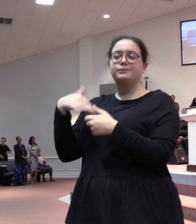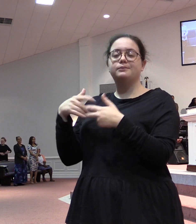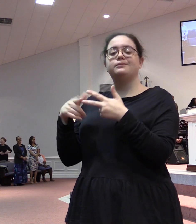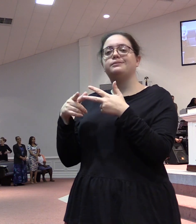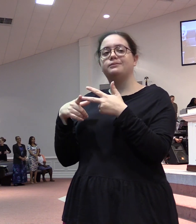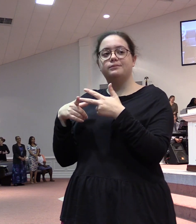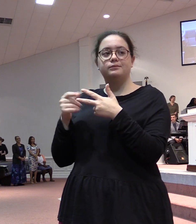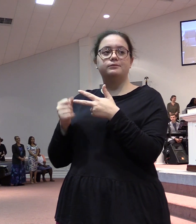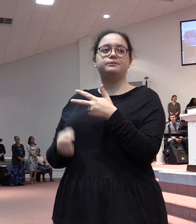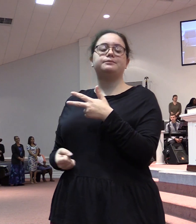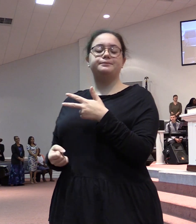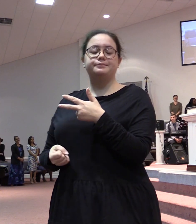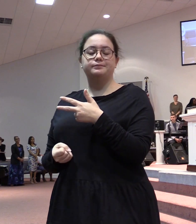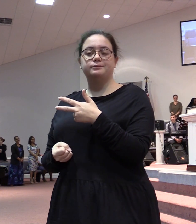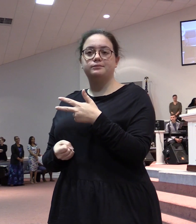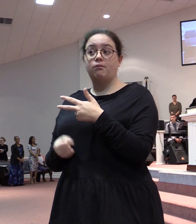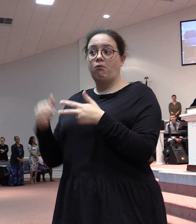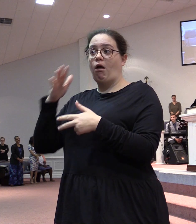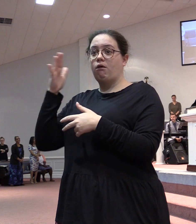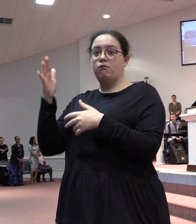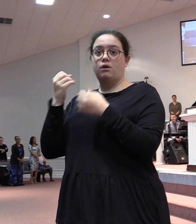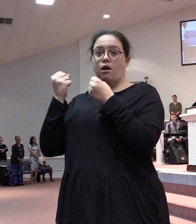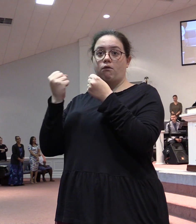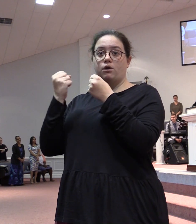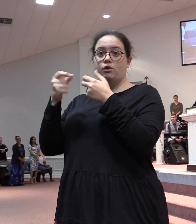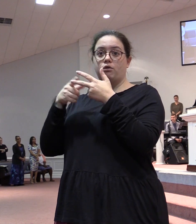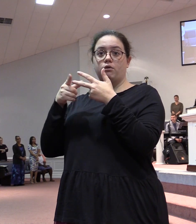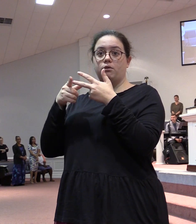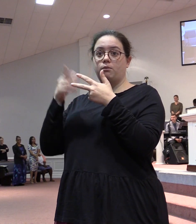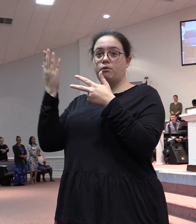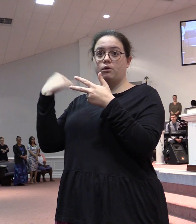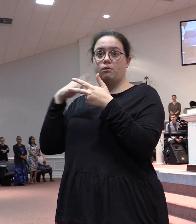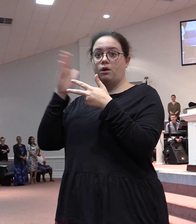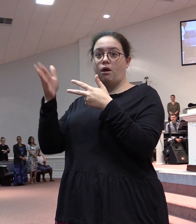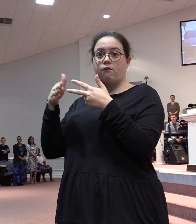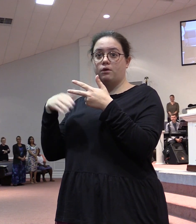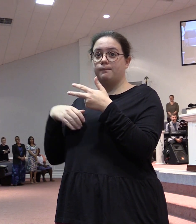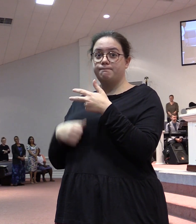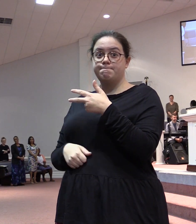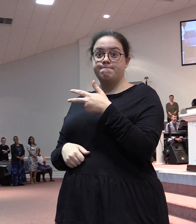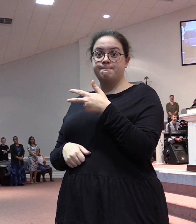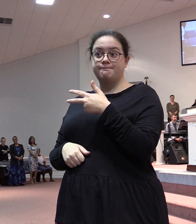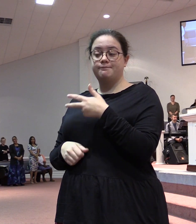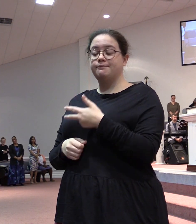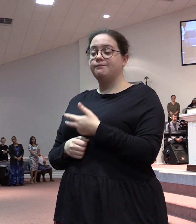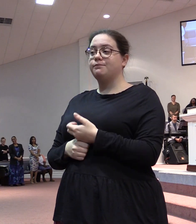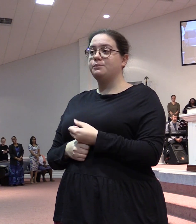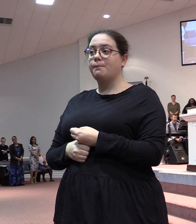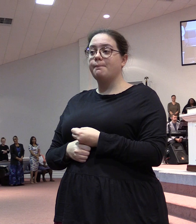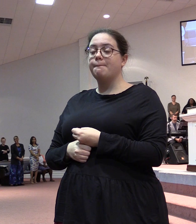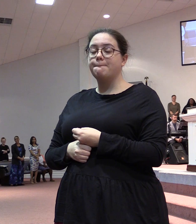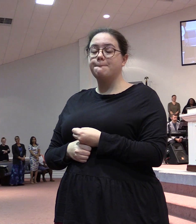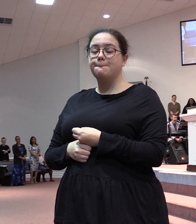Now, I've never driven a BMW in my life. The show would be nice, though. But